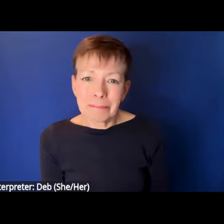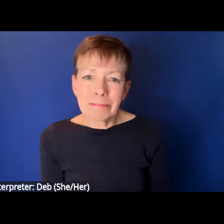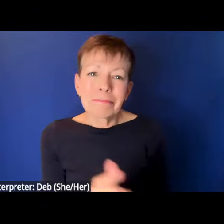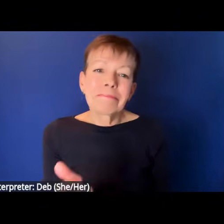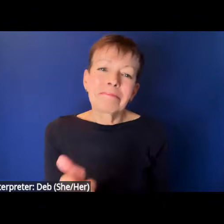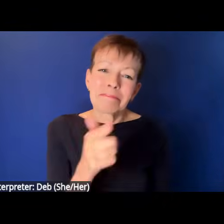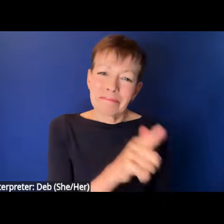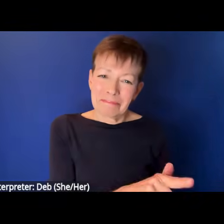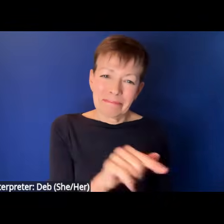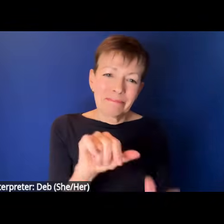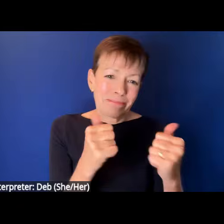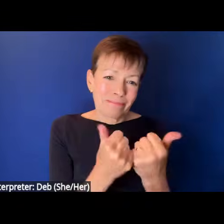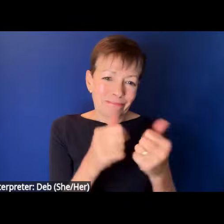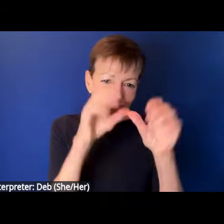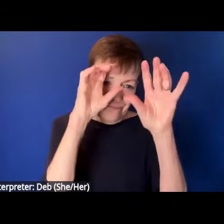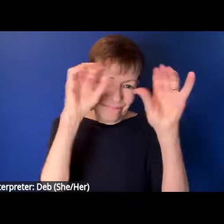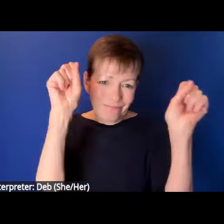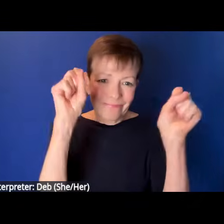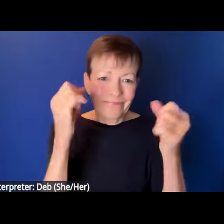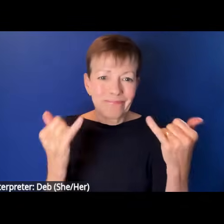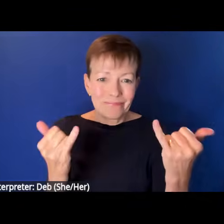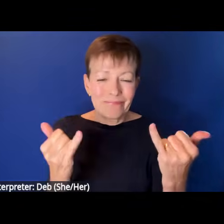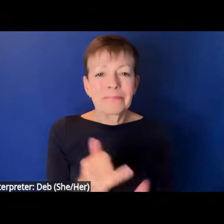Associate Superintendent.